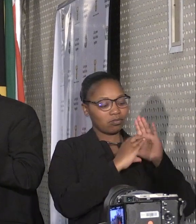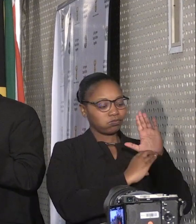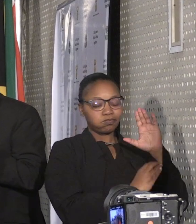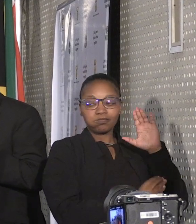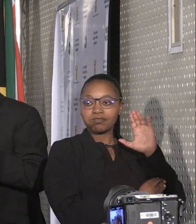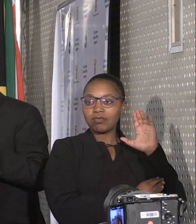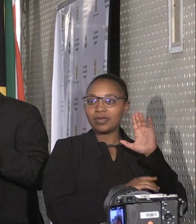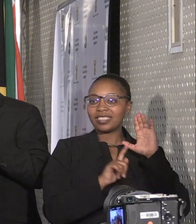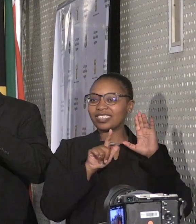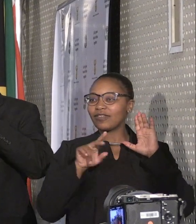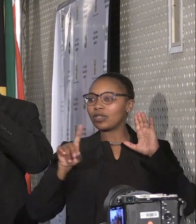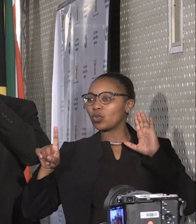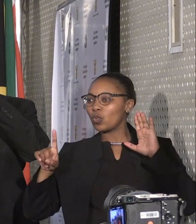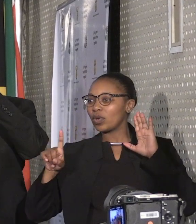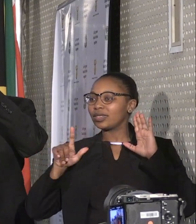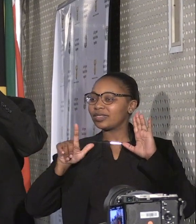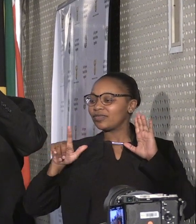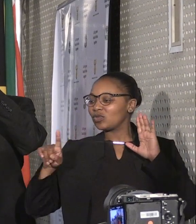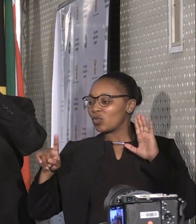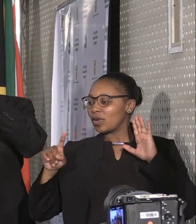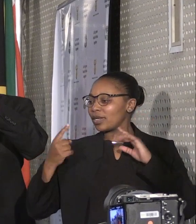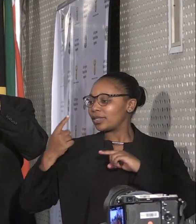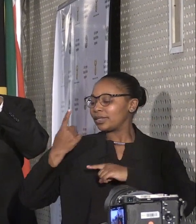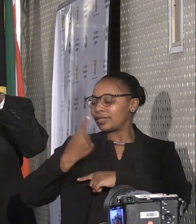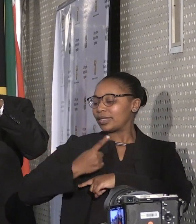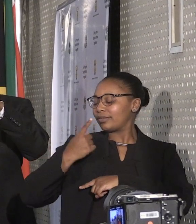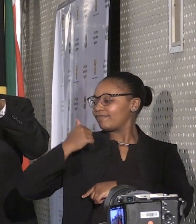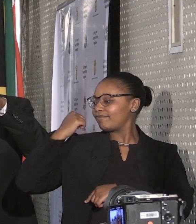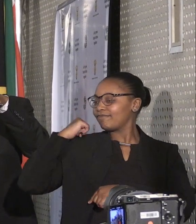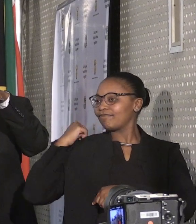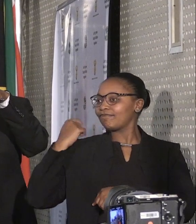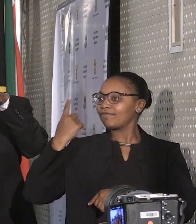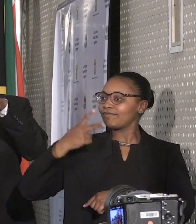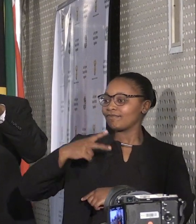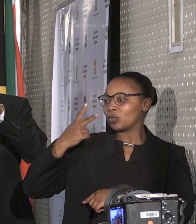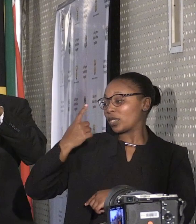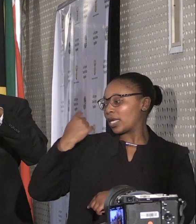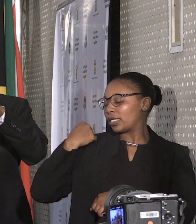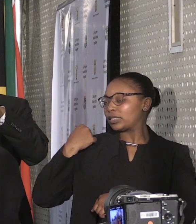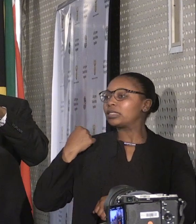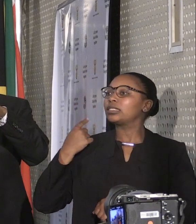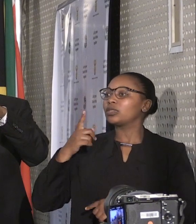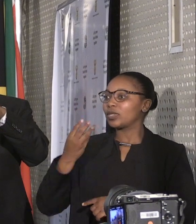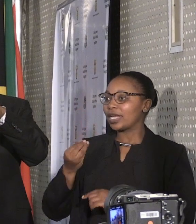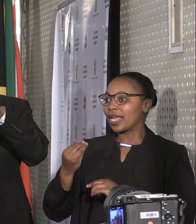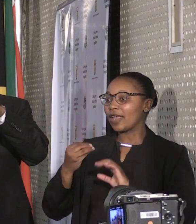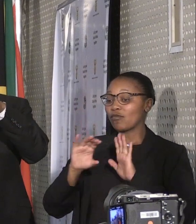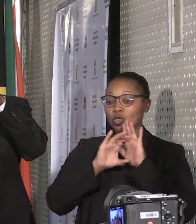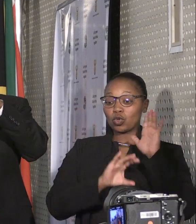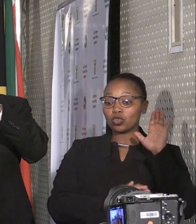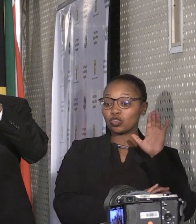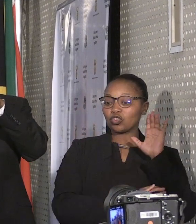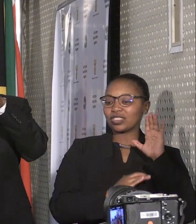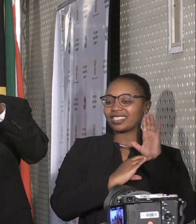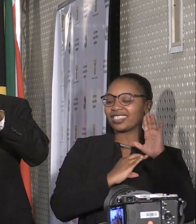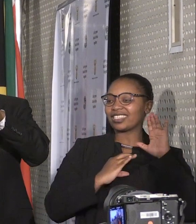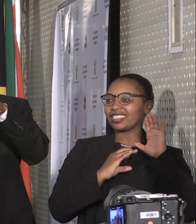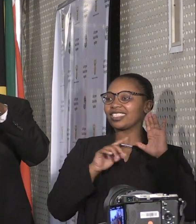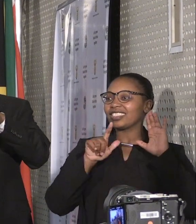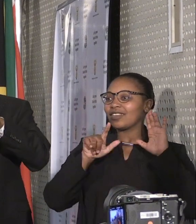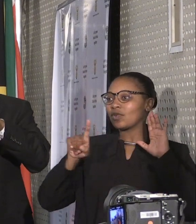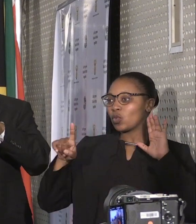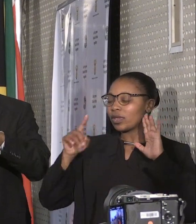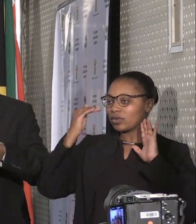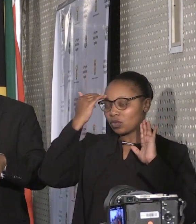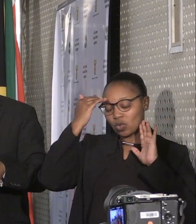before yesterday, we factored an item called Section 71. They know that that